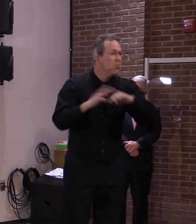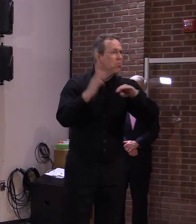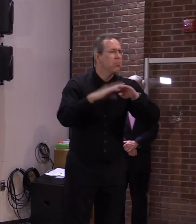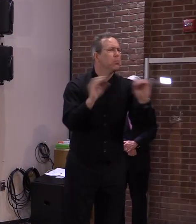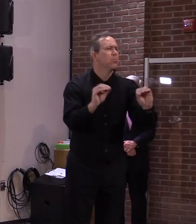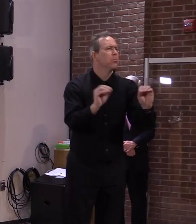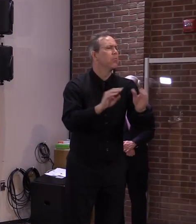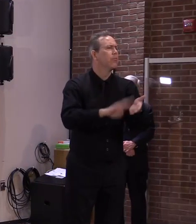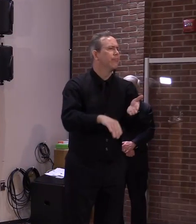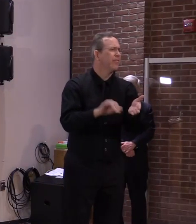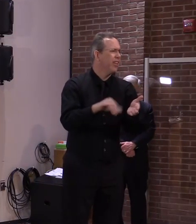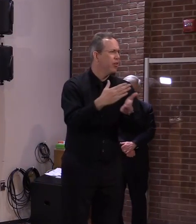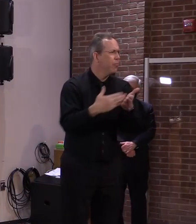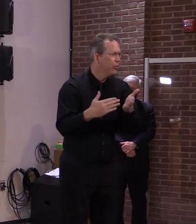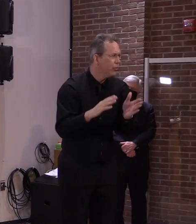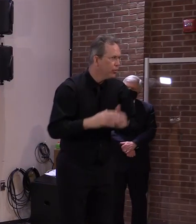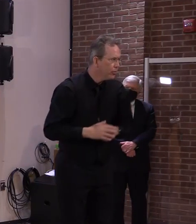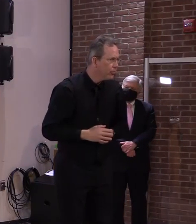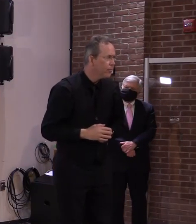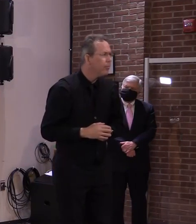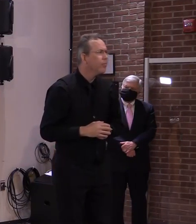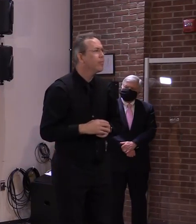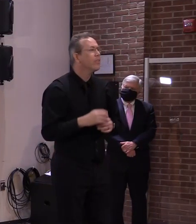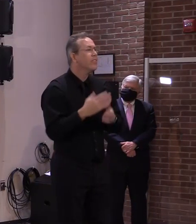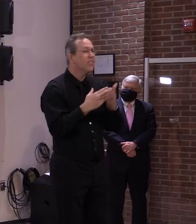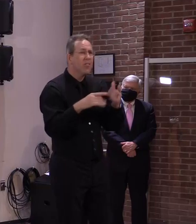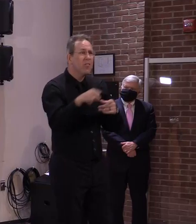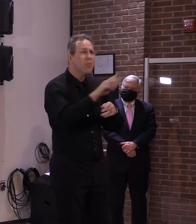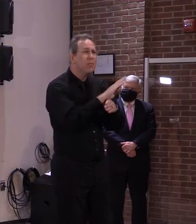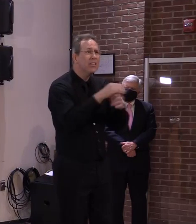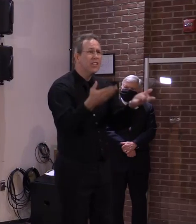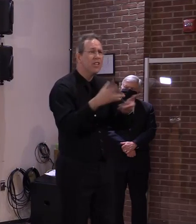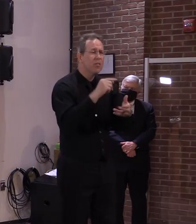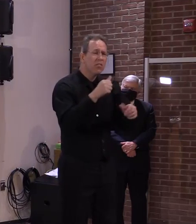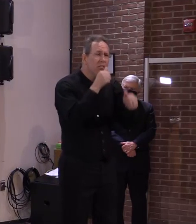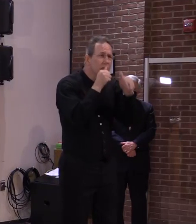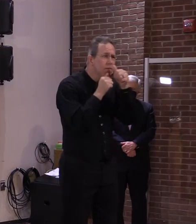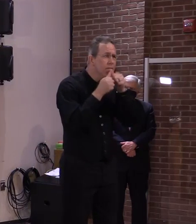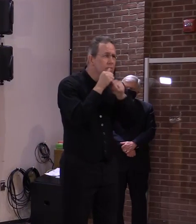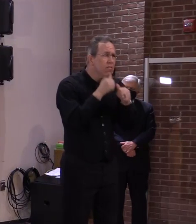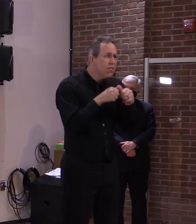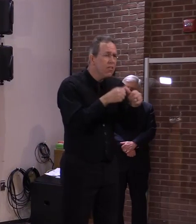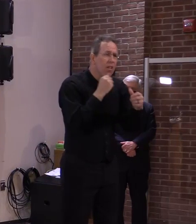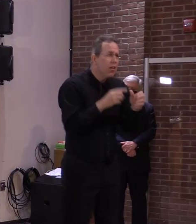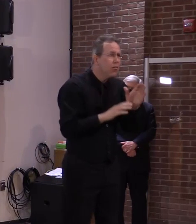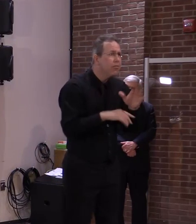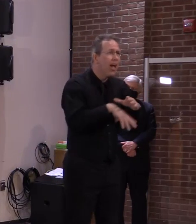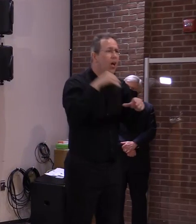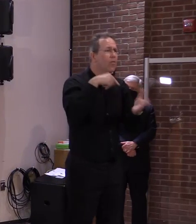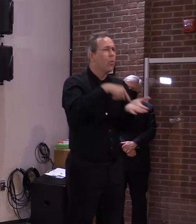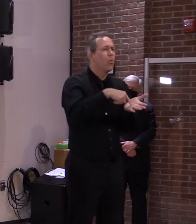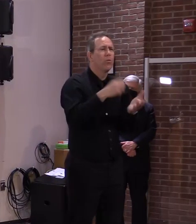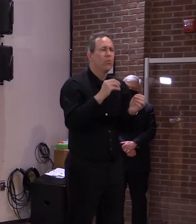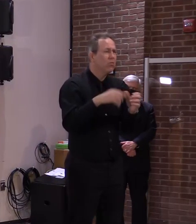still suffering, they're still struggling, and we need them to recover from this